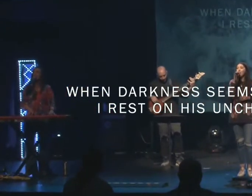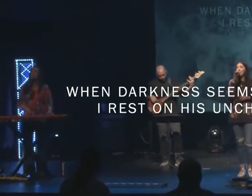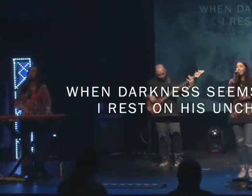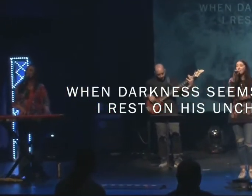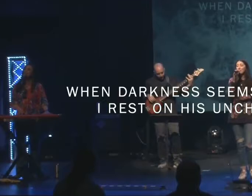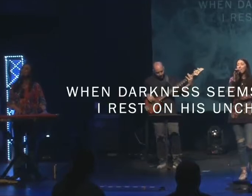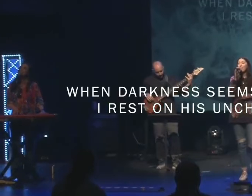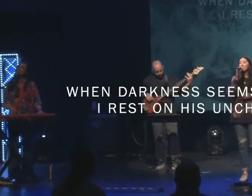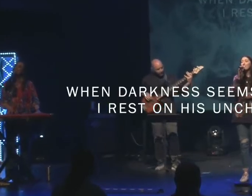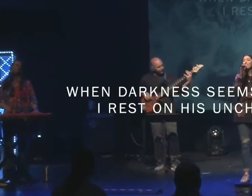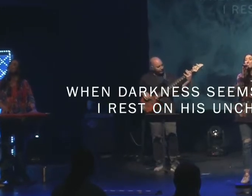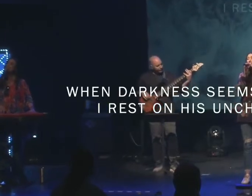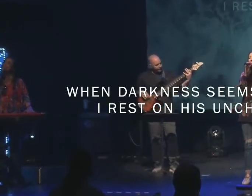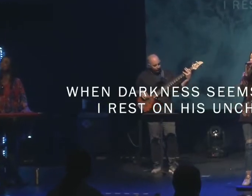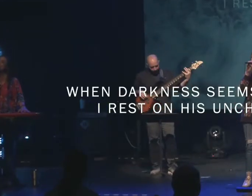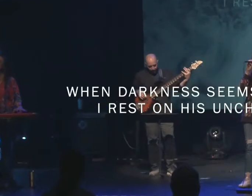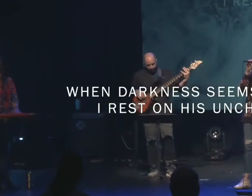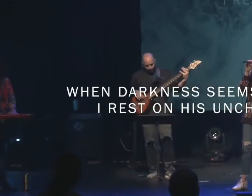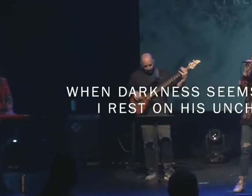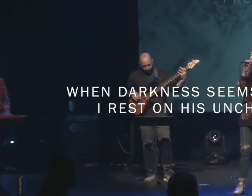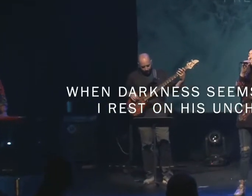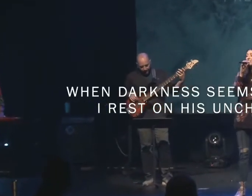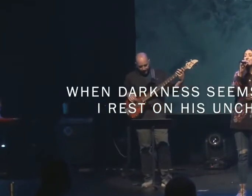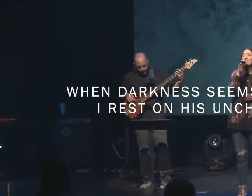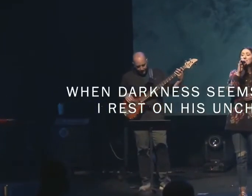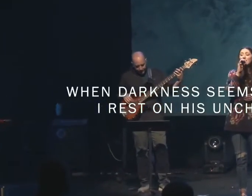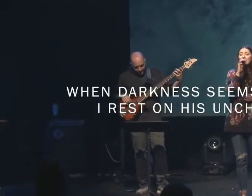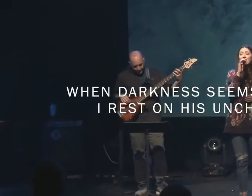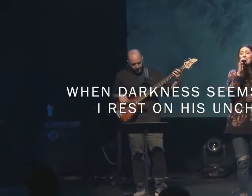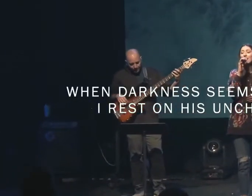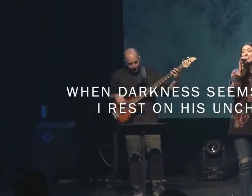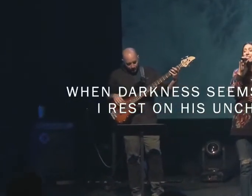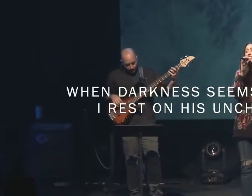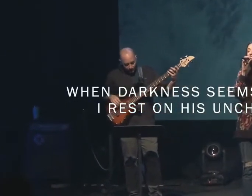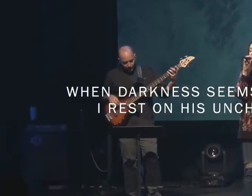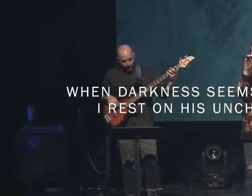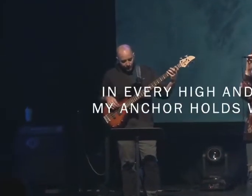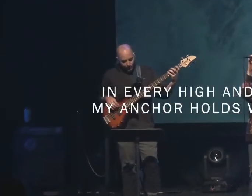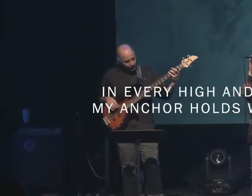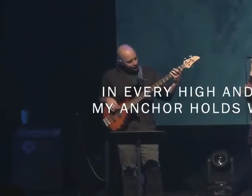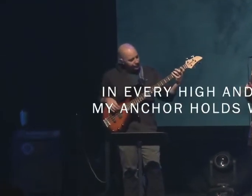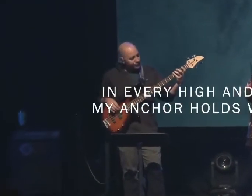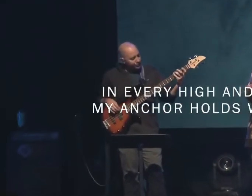face, I trust in his unchanging